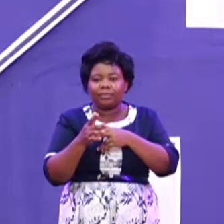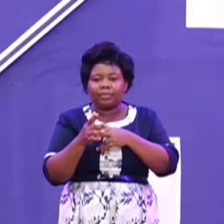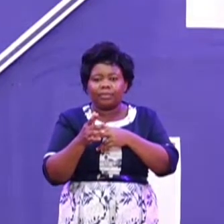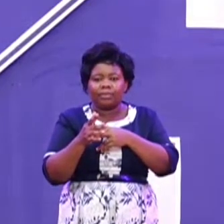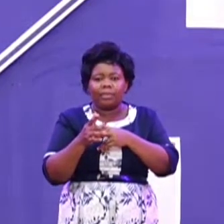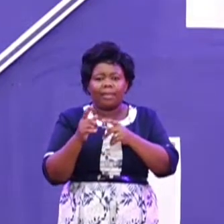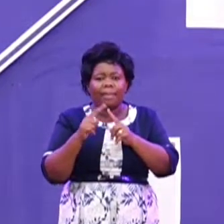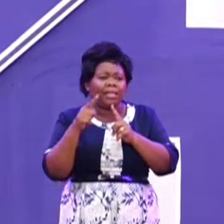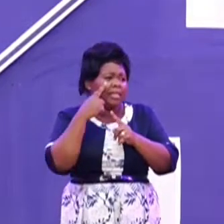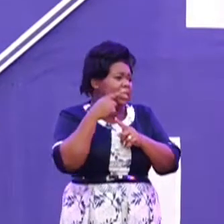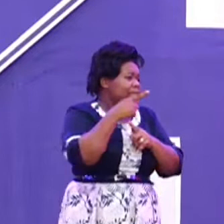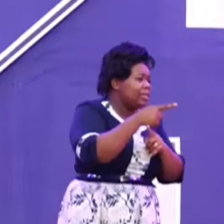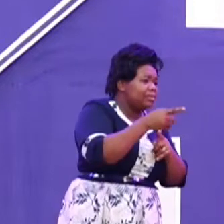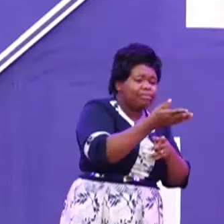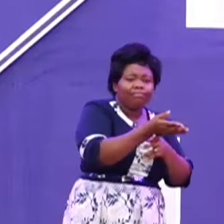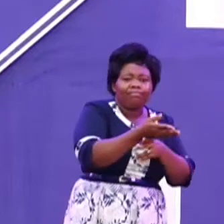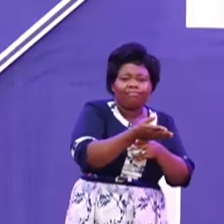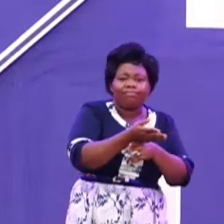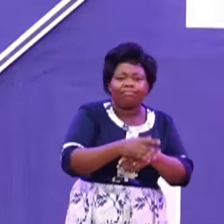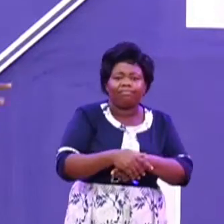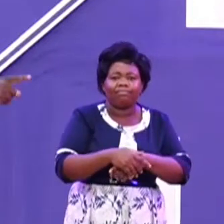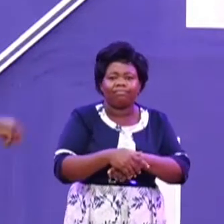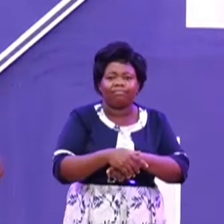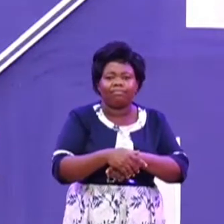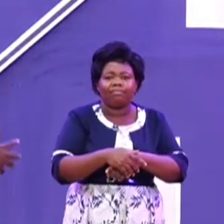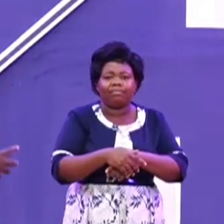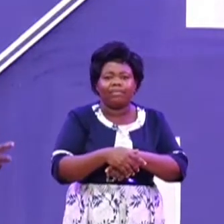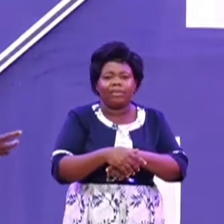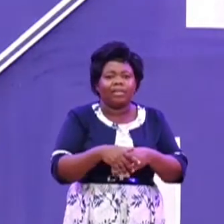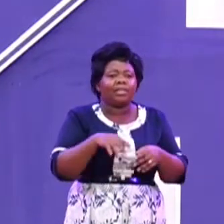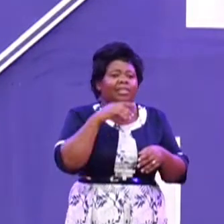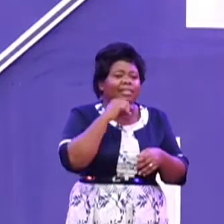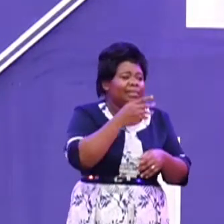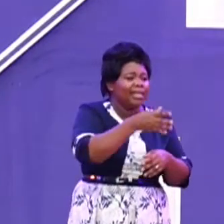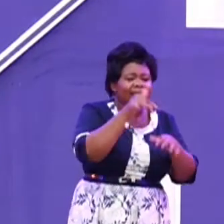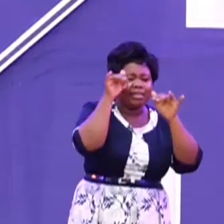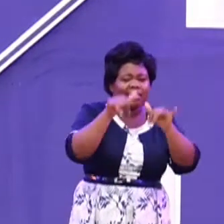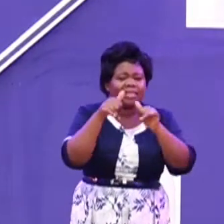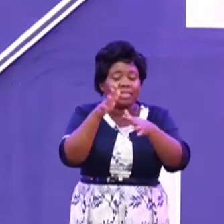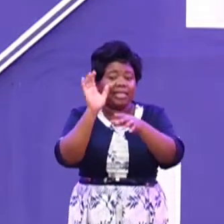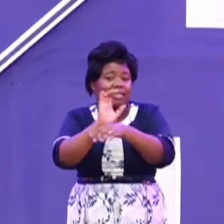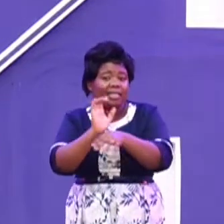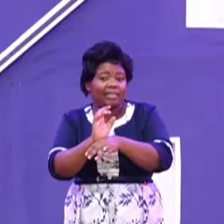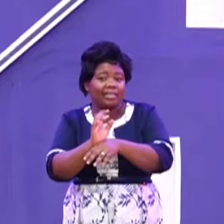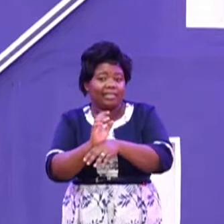Balaba bright. They see bright. Bright musajja wa fetu yana yewana ku church. We are always with bright here at